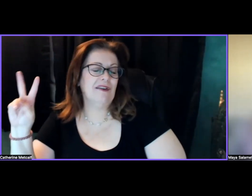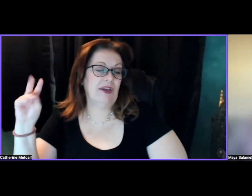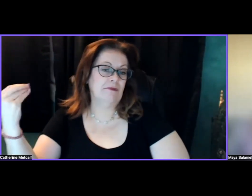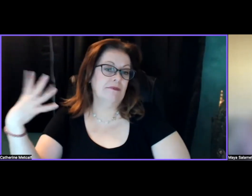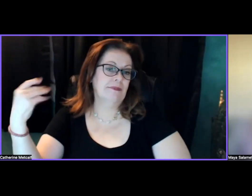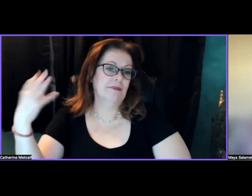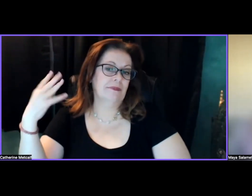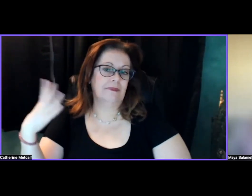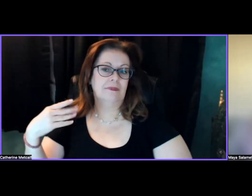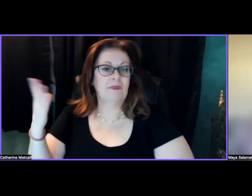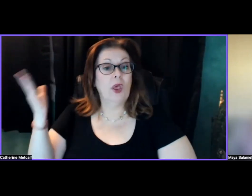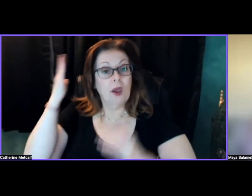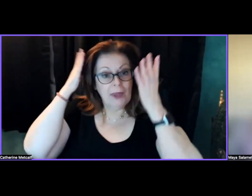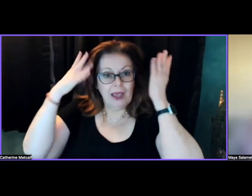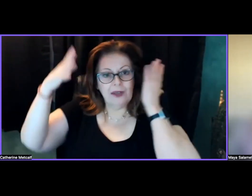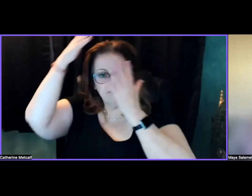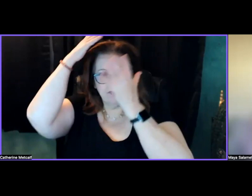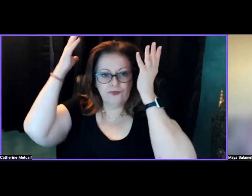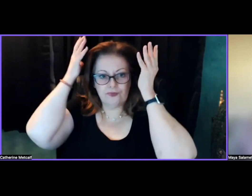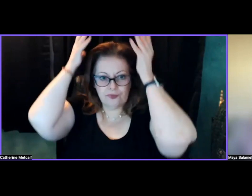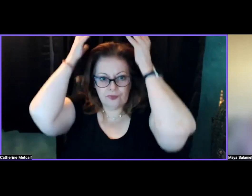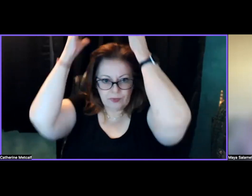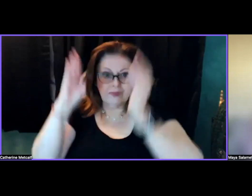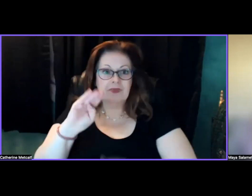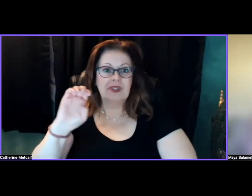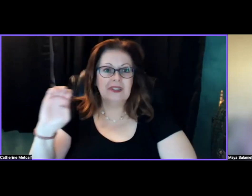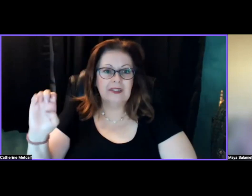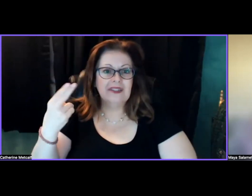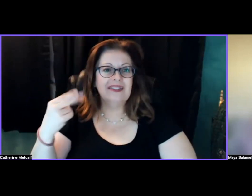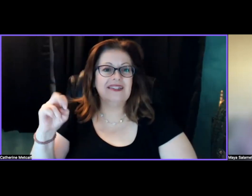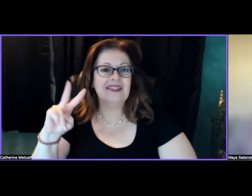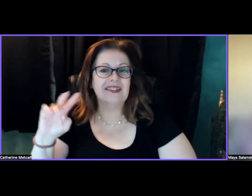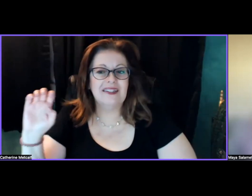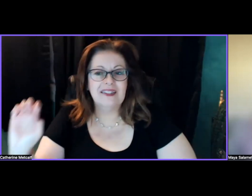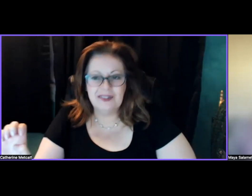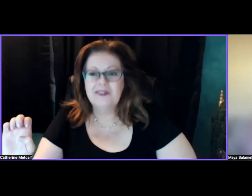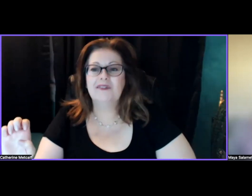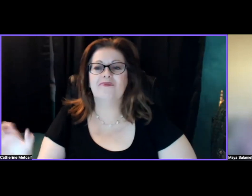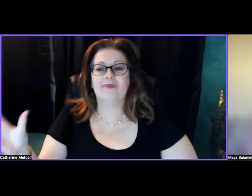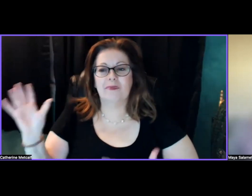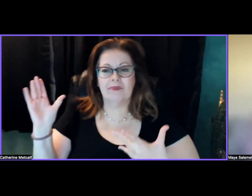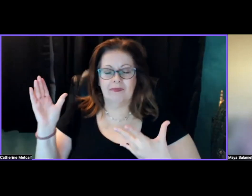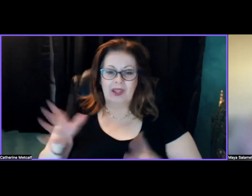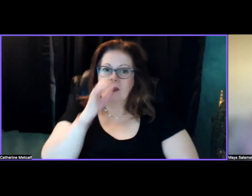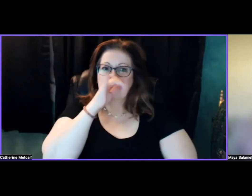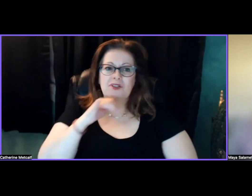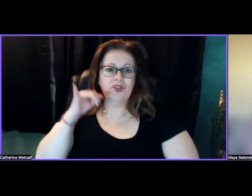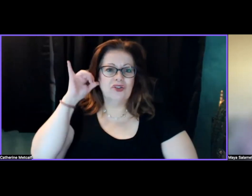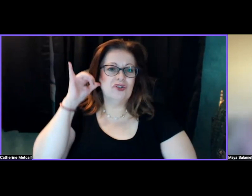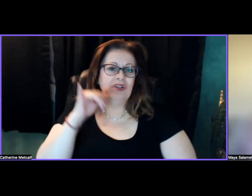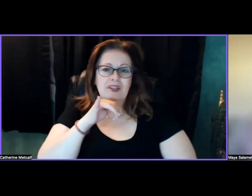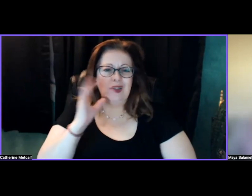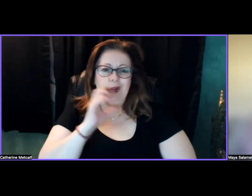crosses piled on her neck. She scats her indigo stomach, Marlboros, staccato body, battered jeans.